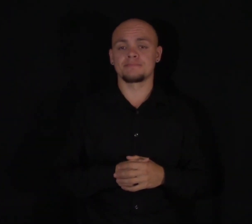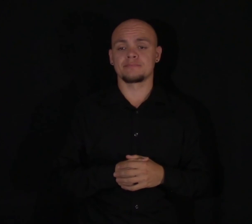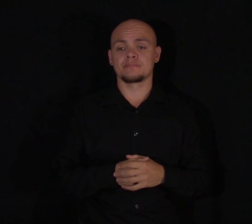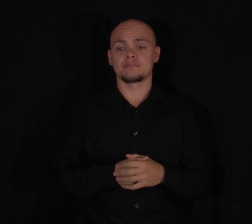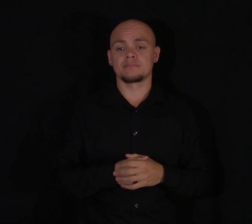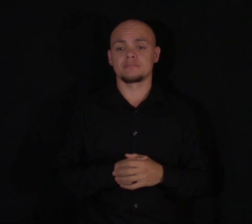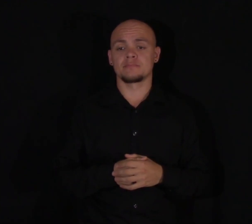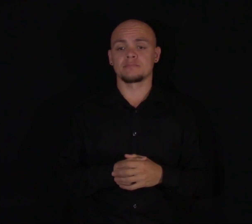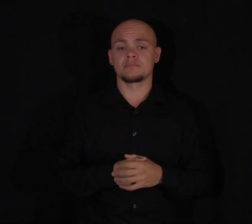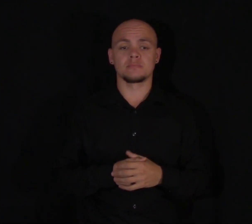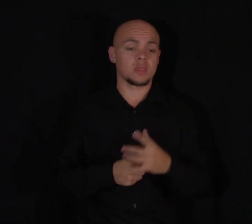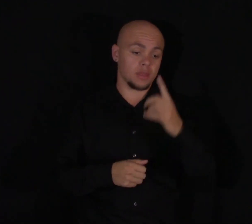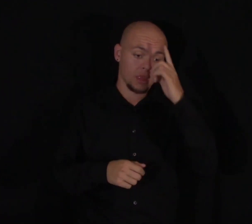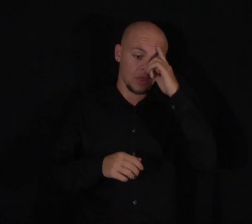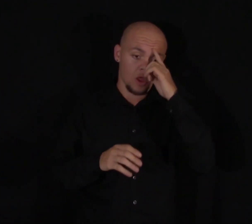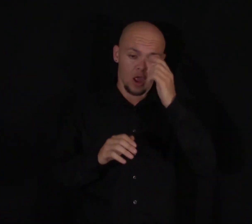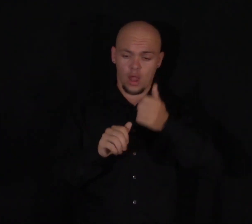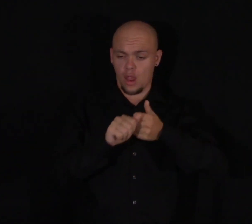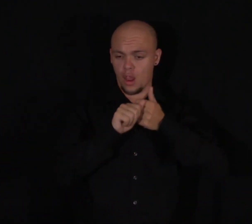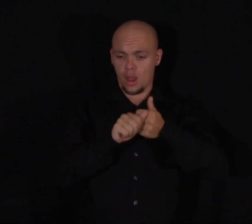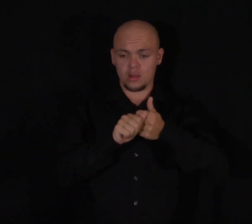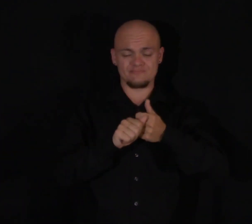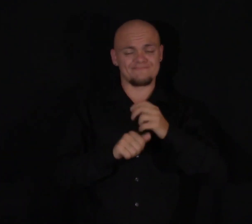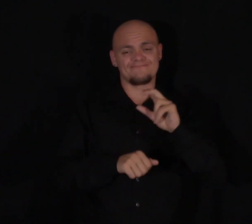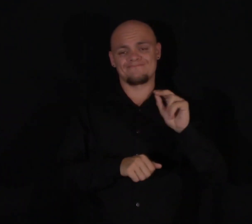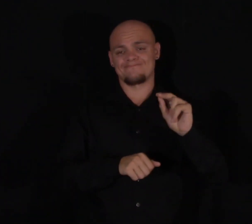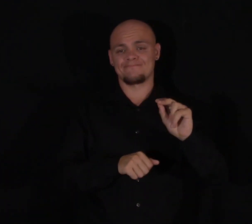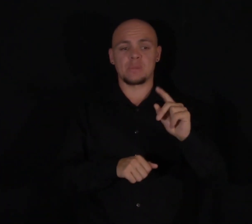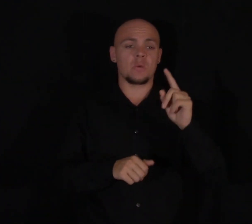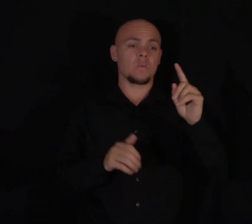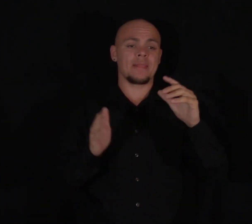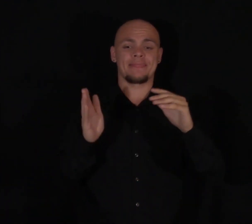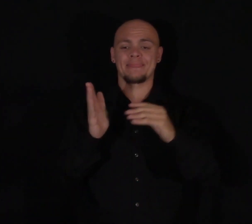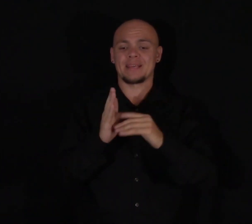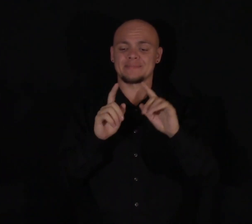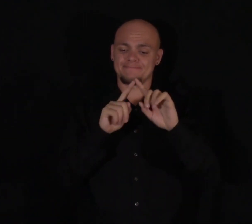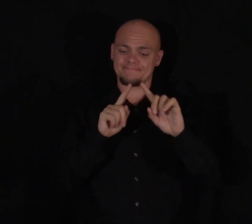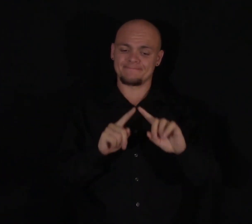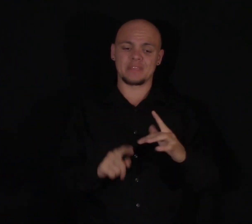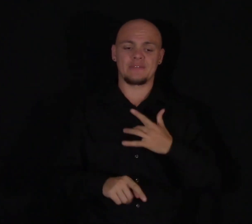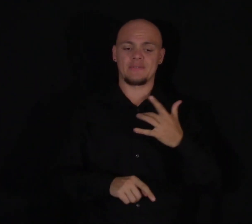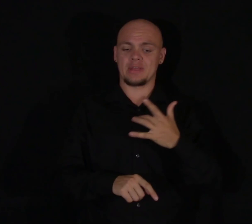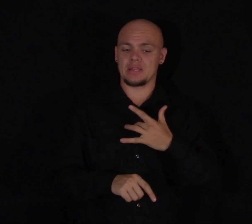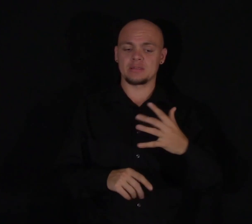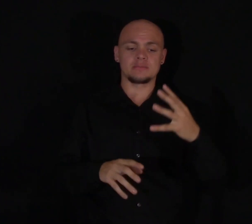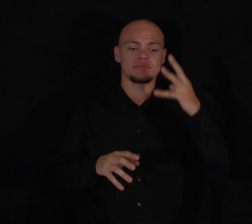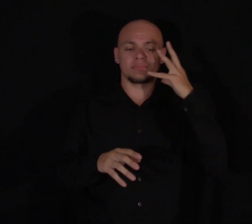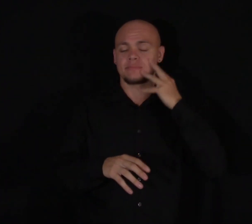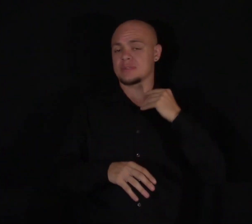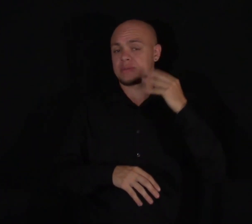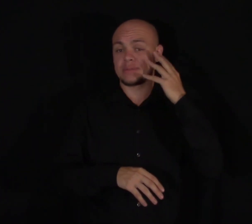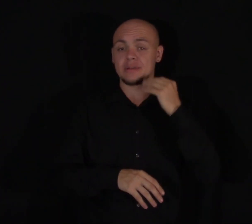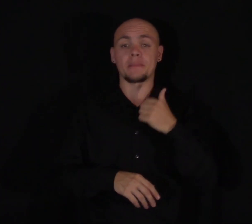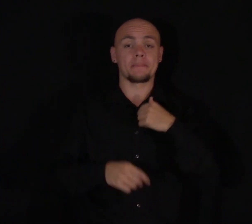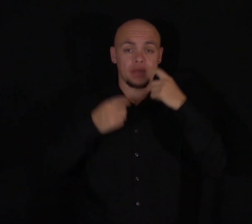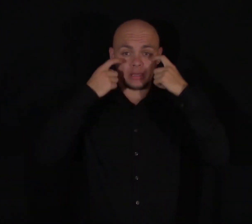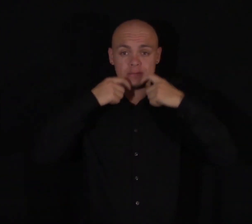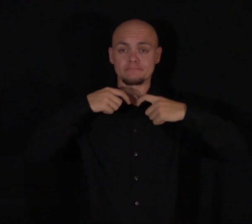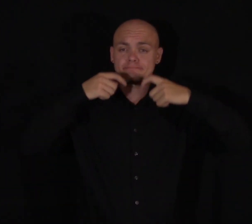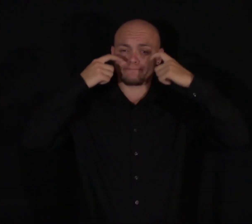of thought. 1,000 feelings pressed upon me, and I wept bitterly. Ever since my